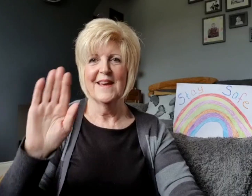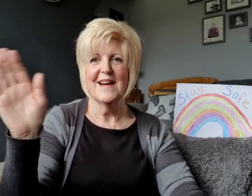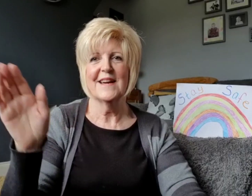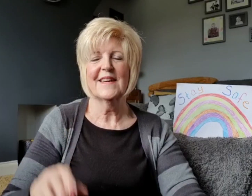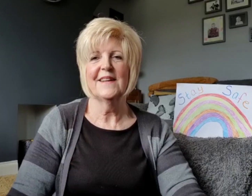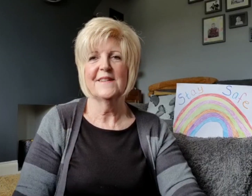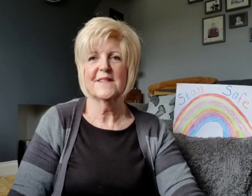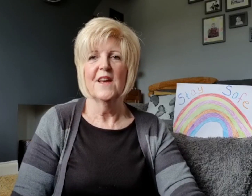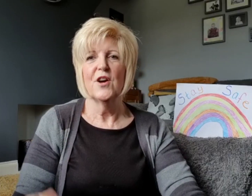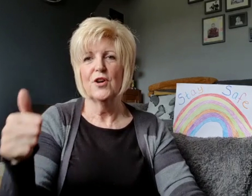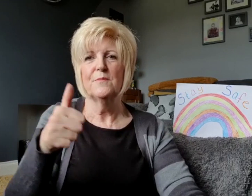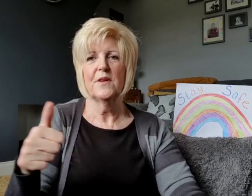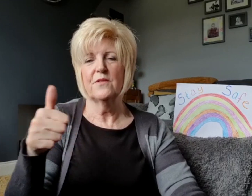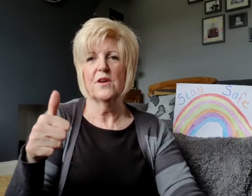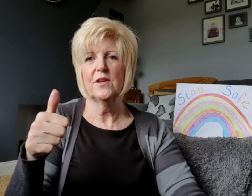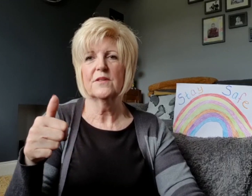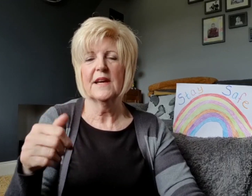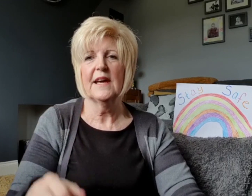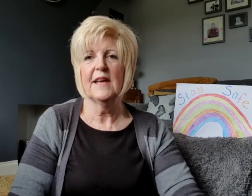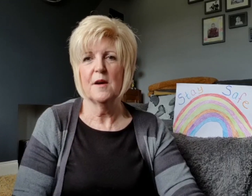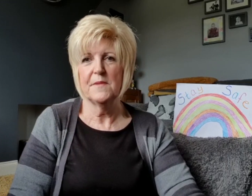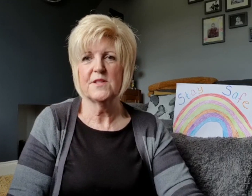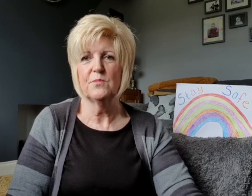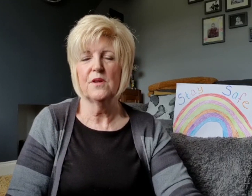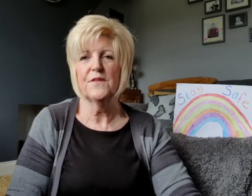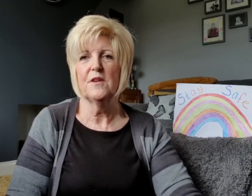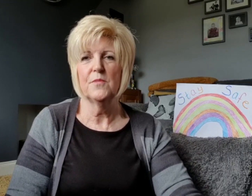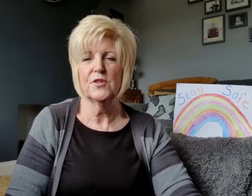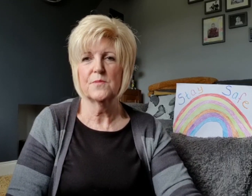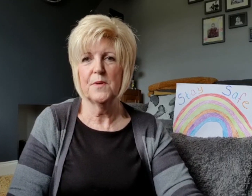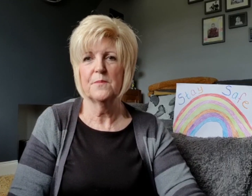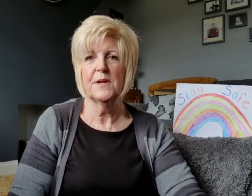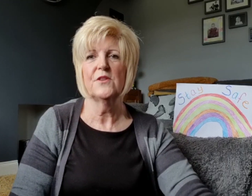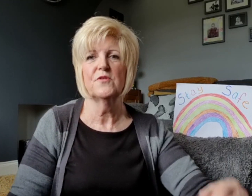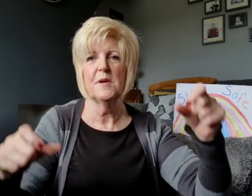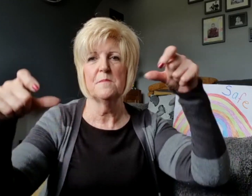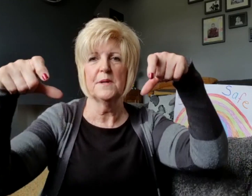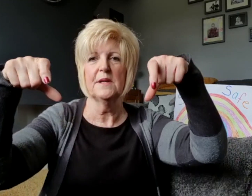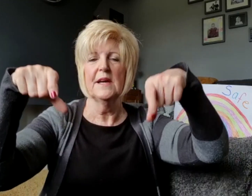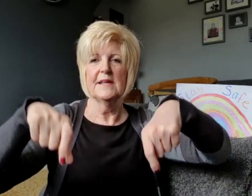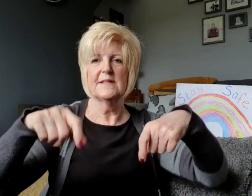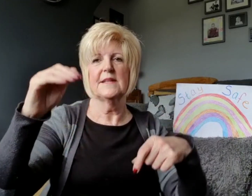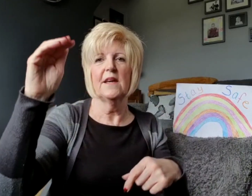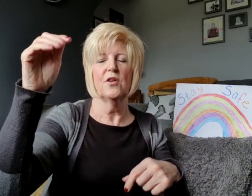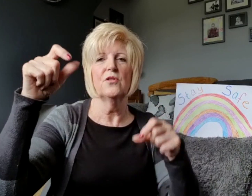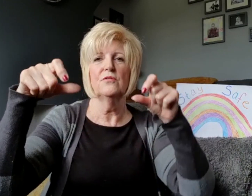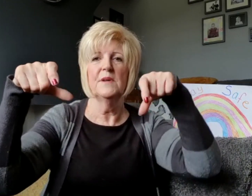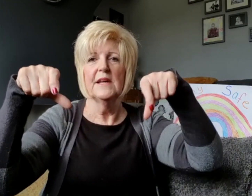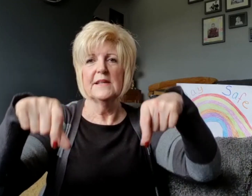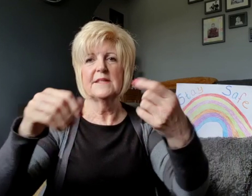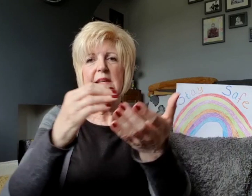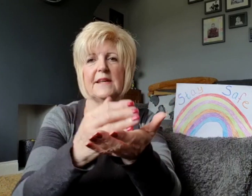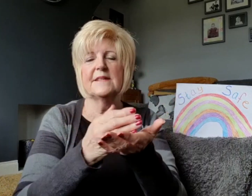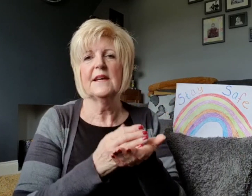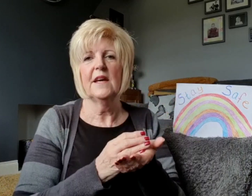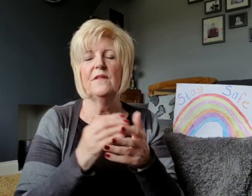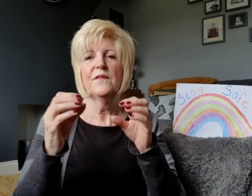Hi guys, I hope that you're all okay. I miss you all very much, but please remember, stay home, stay safe and